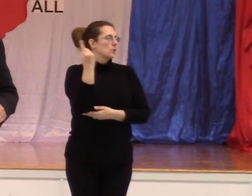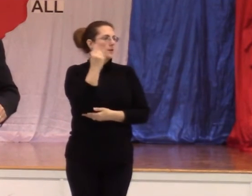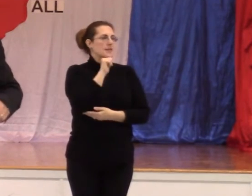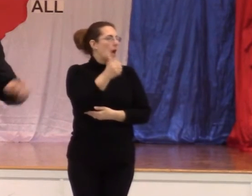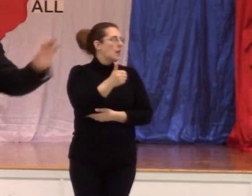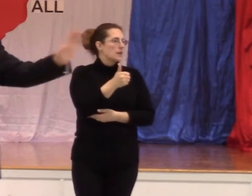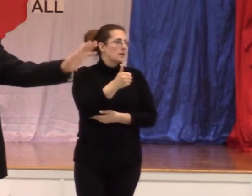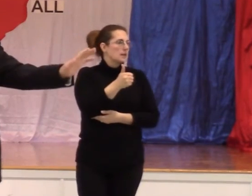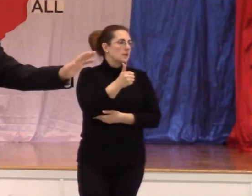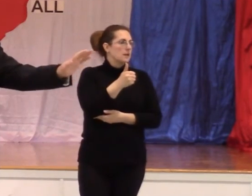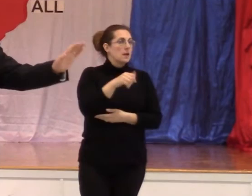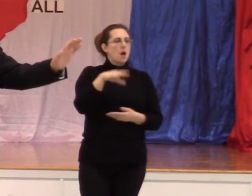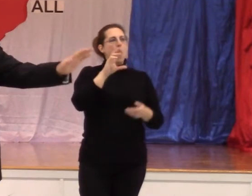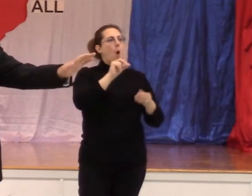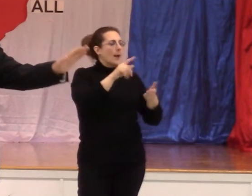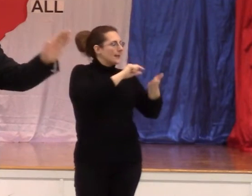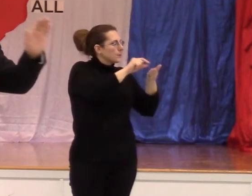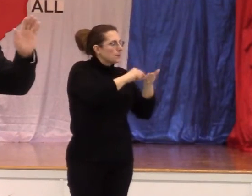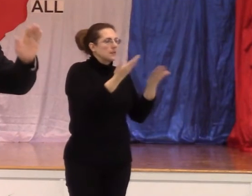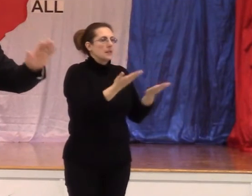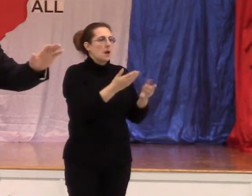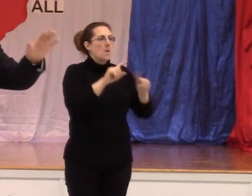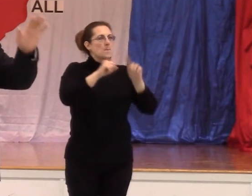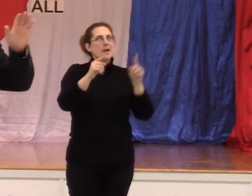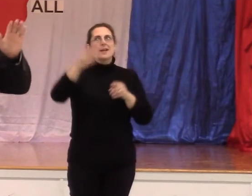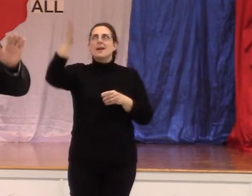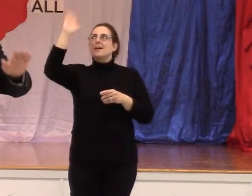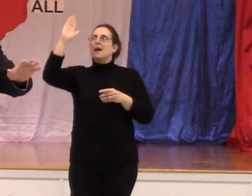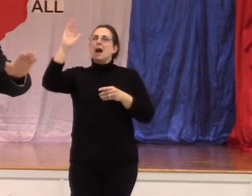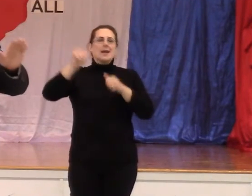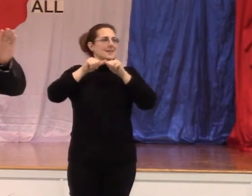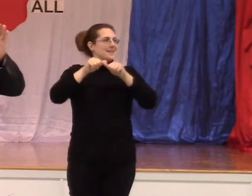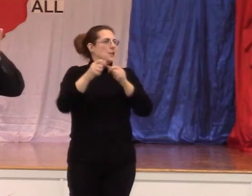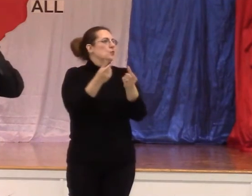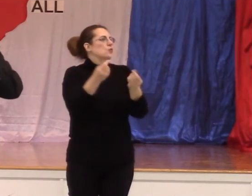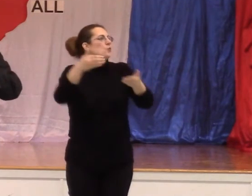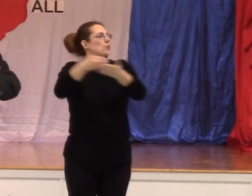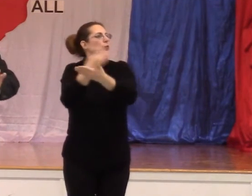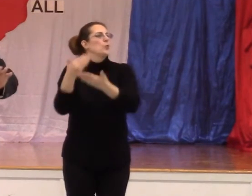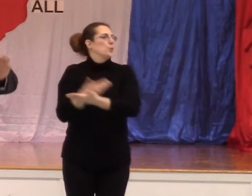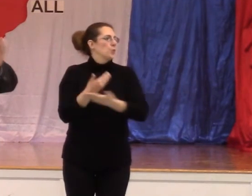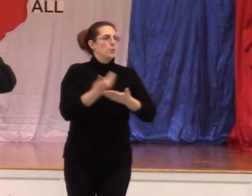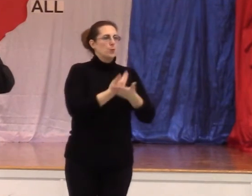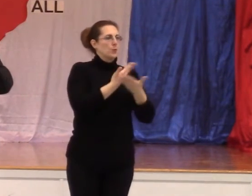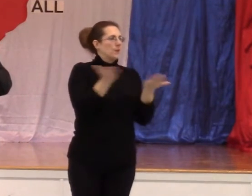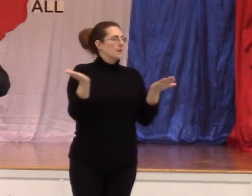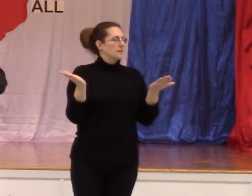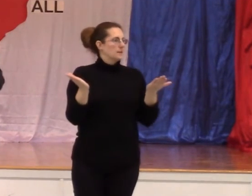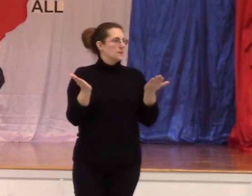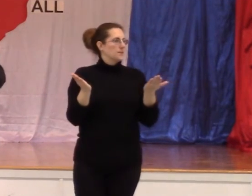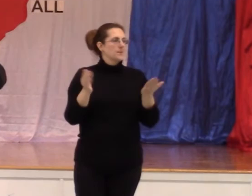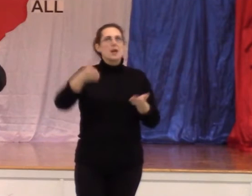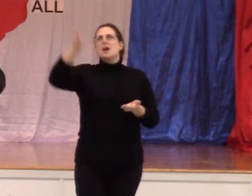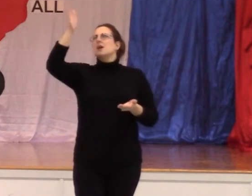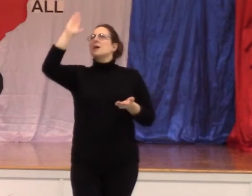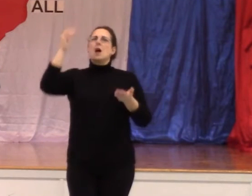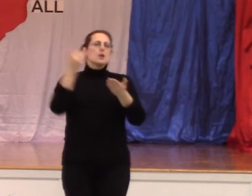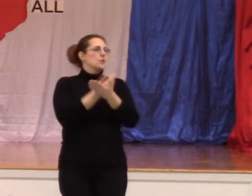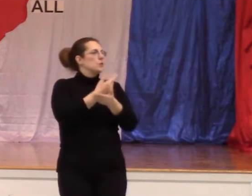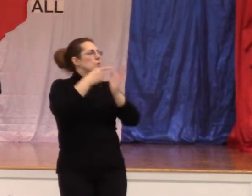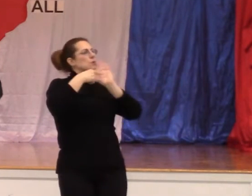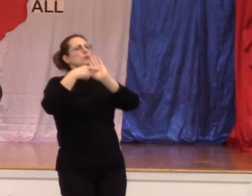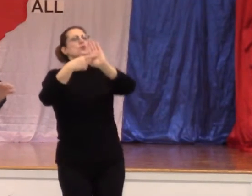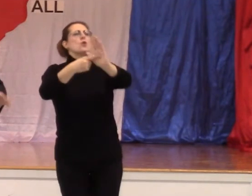But it's, okay, scripture's here, but now God is still doing a new thing. And so God has new revelations,